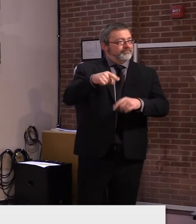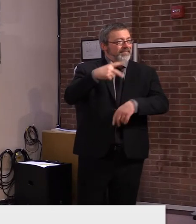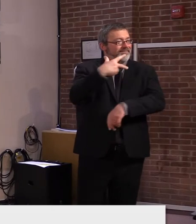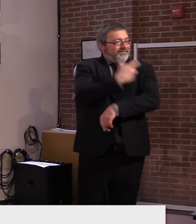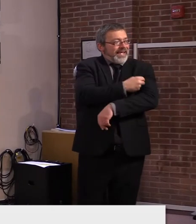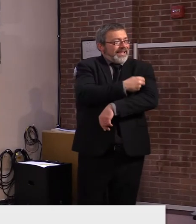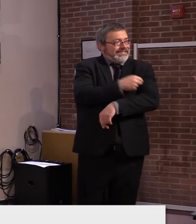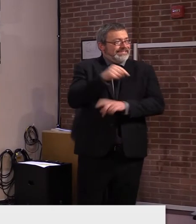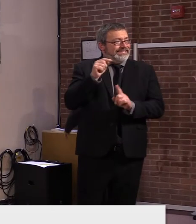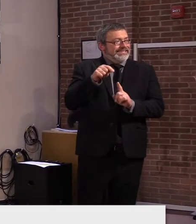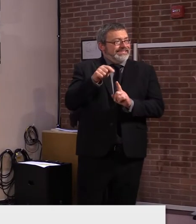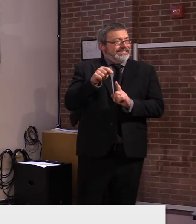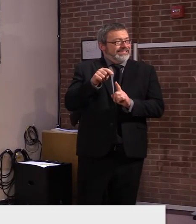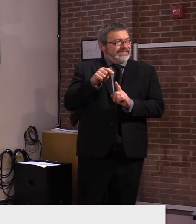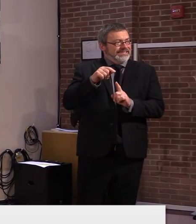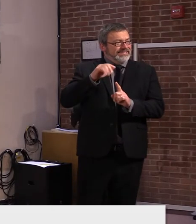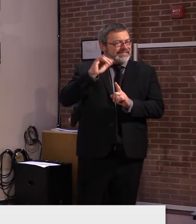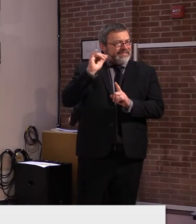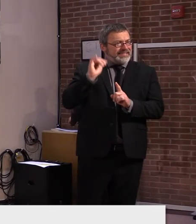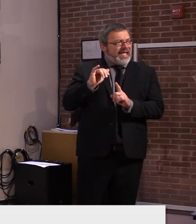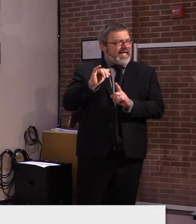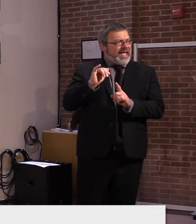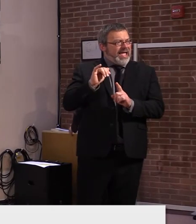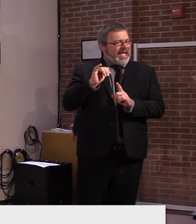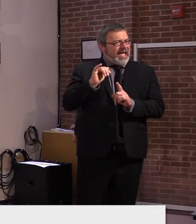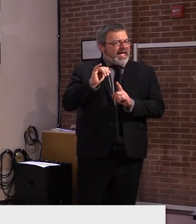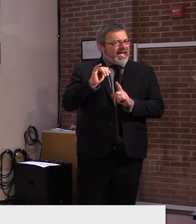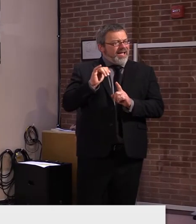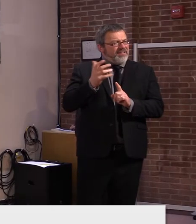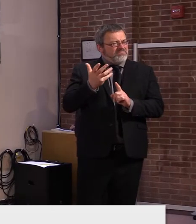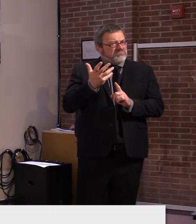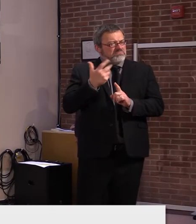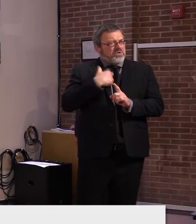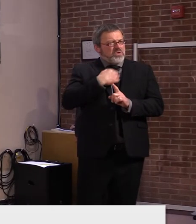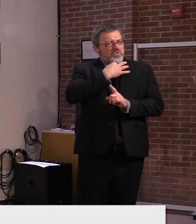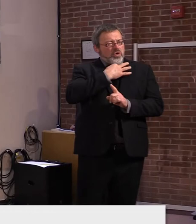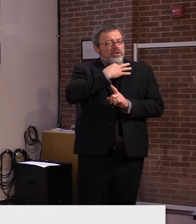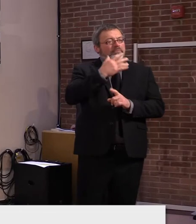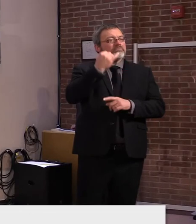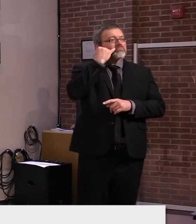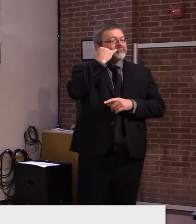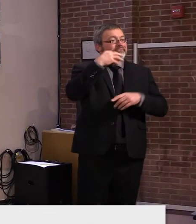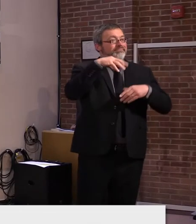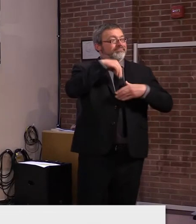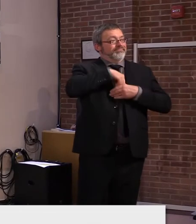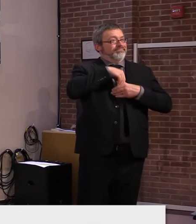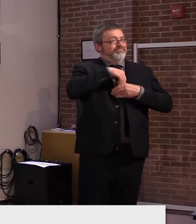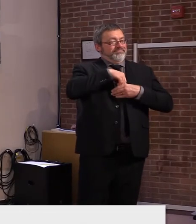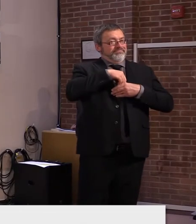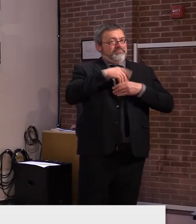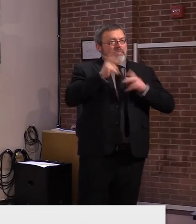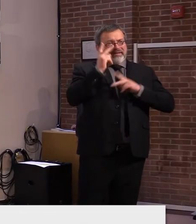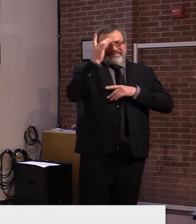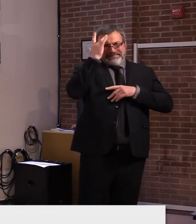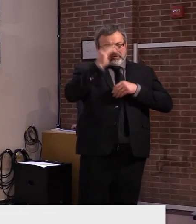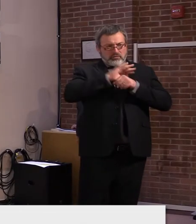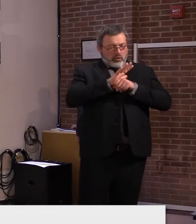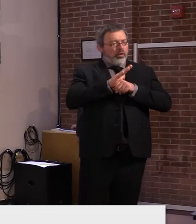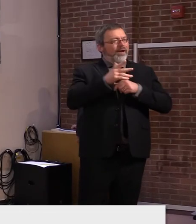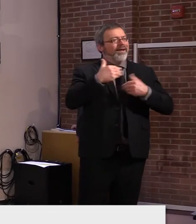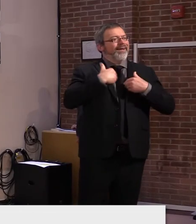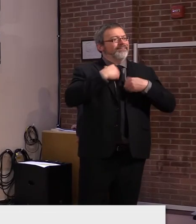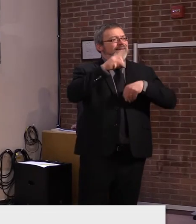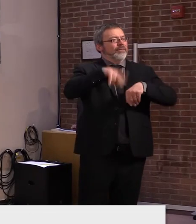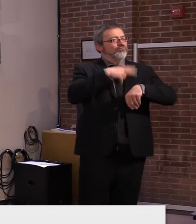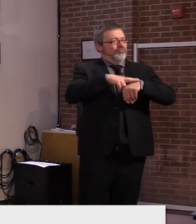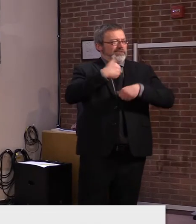natural immunity as a result of having COVID. Isn't natural immunity enough? And if not, why not? Yeah, I'm going to